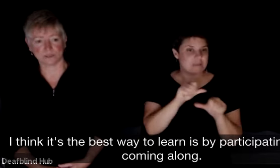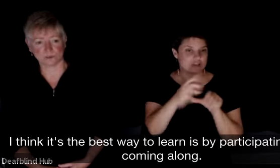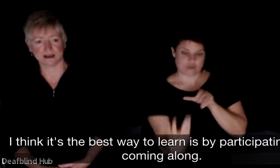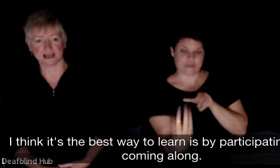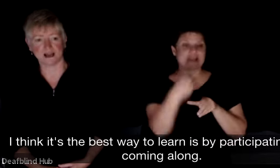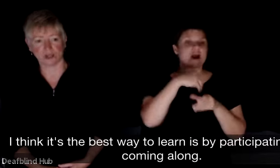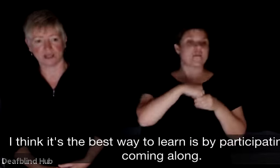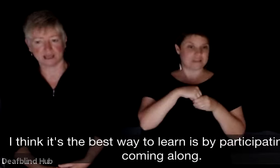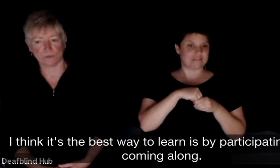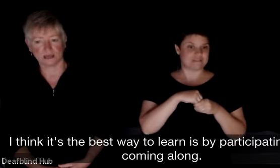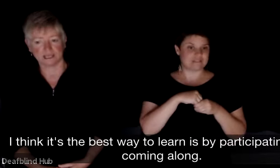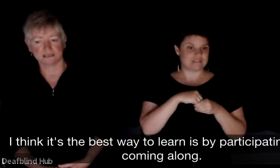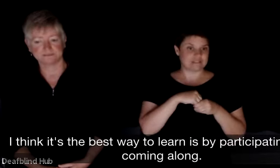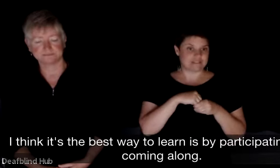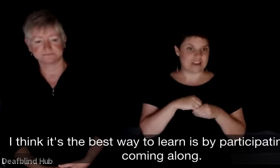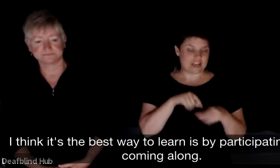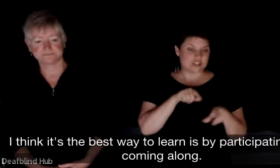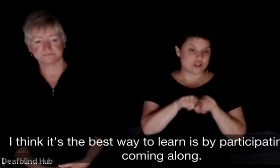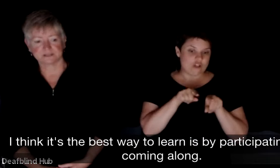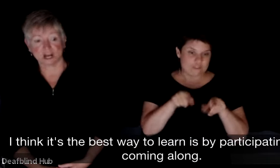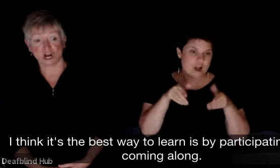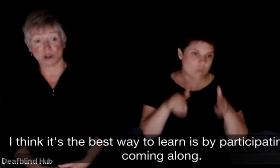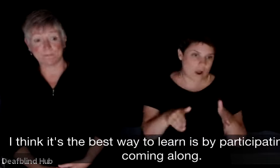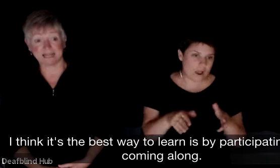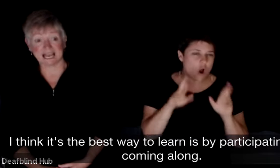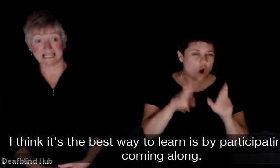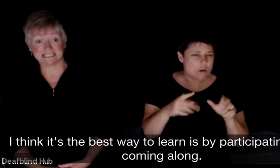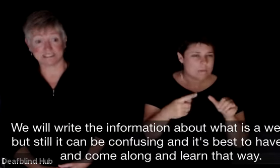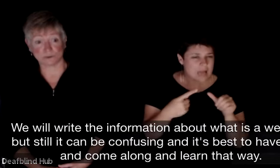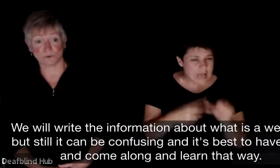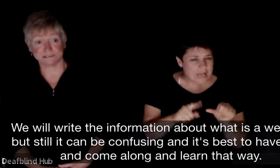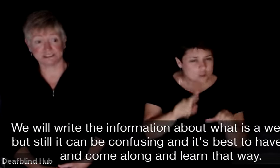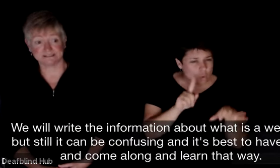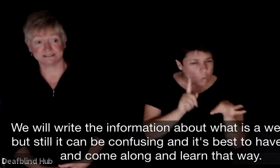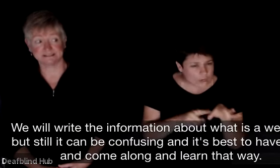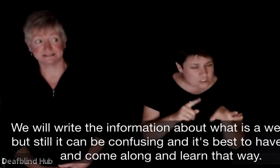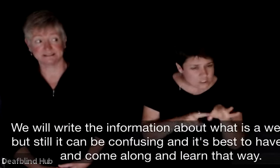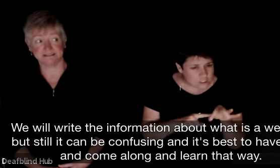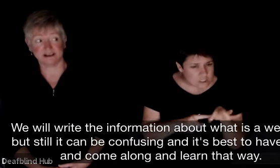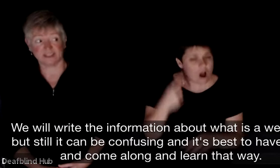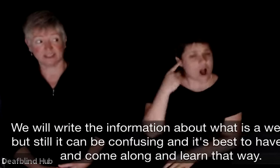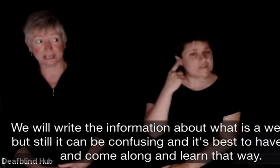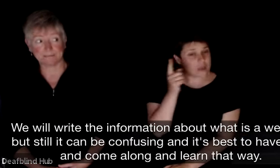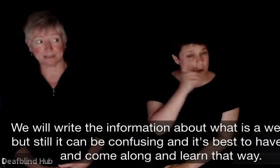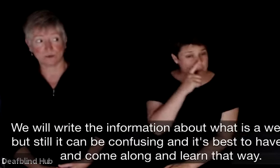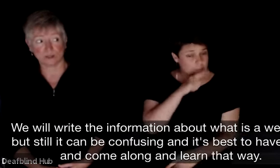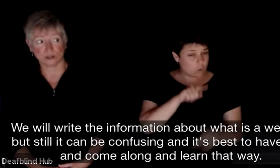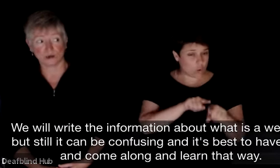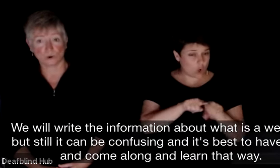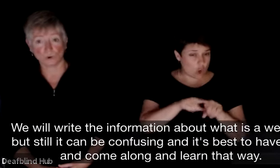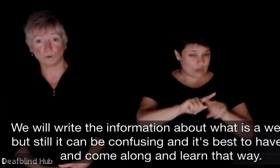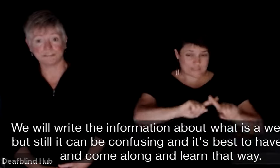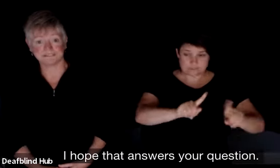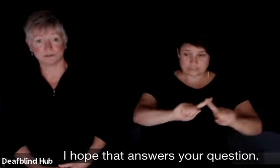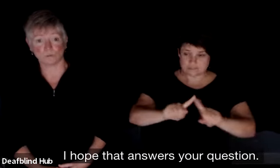way. So I hope that answers your question. I think people learn in all different